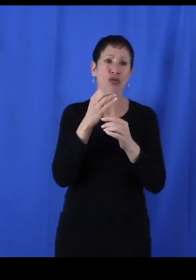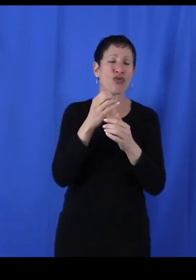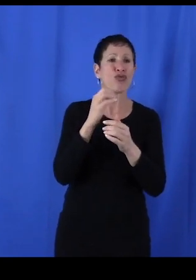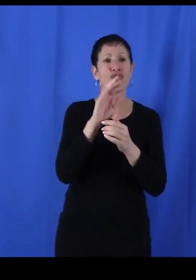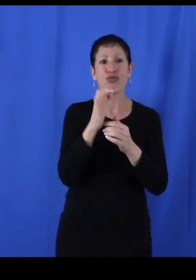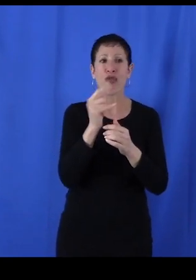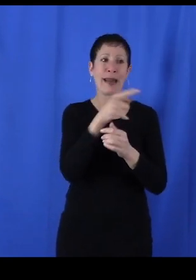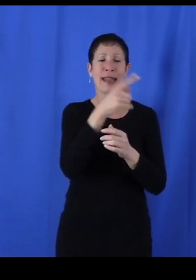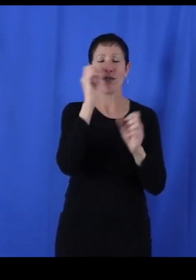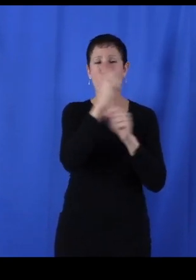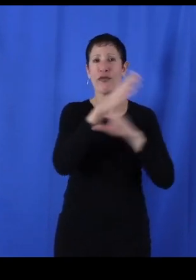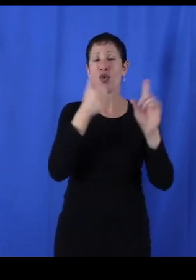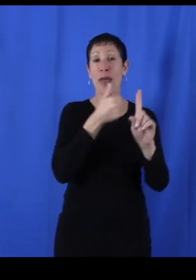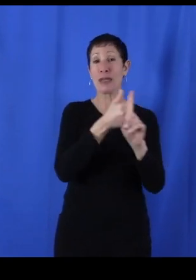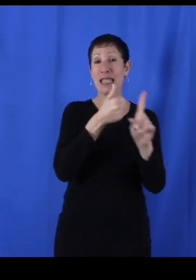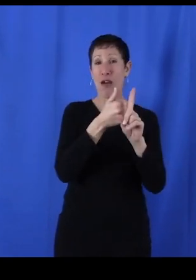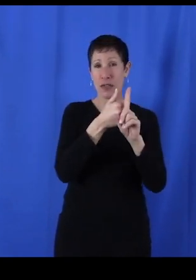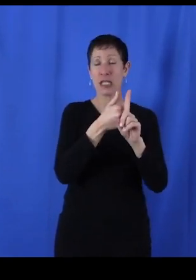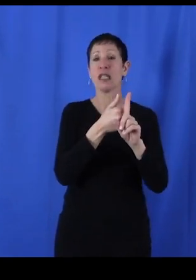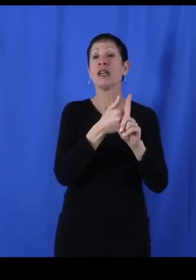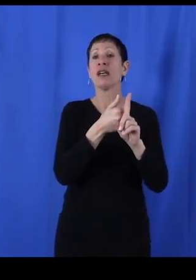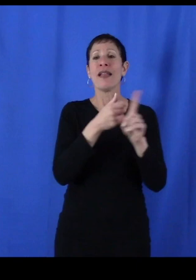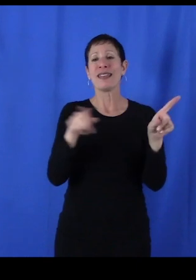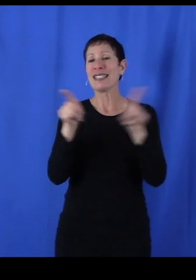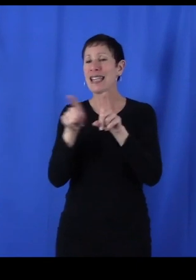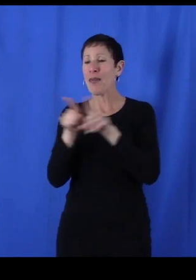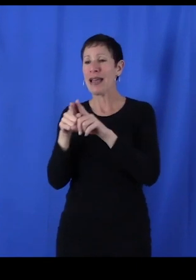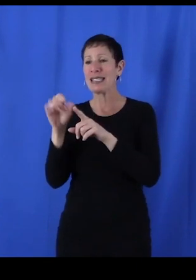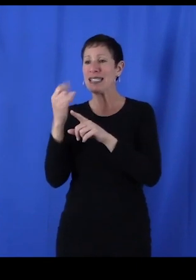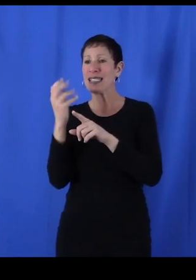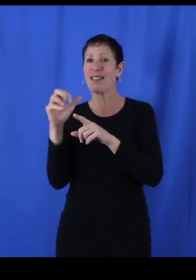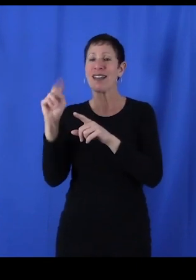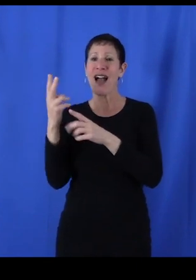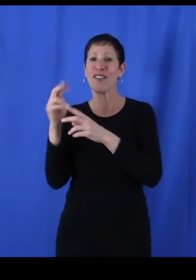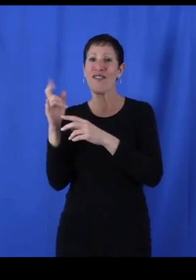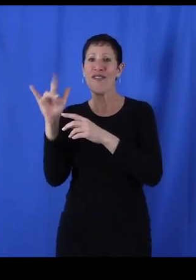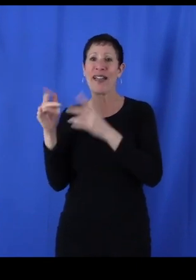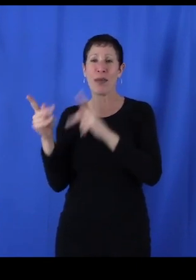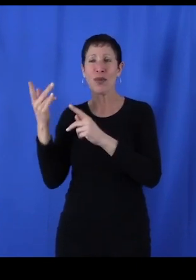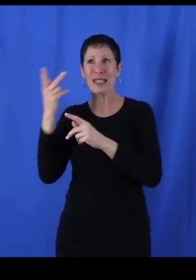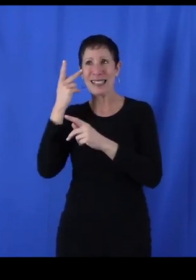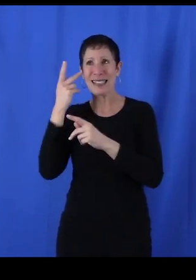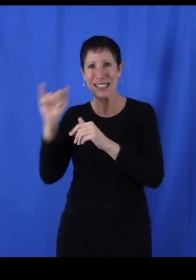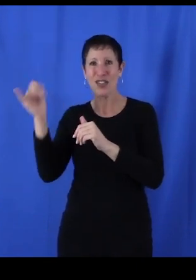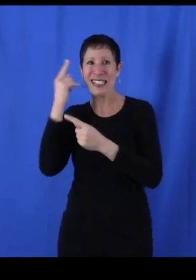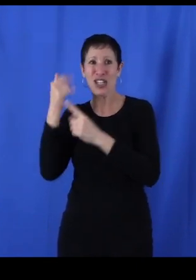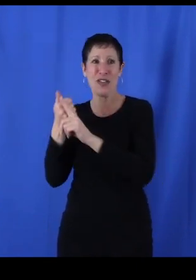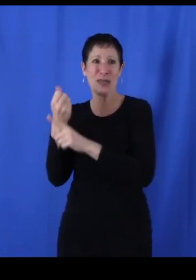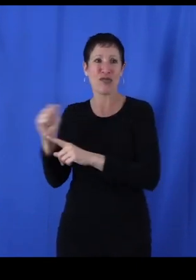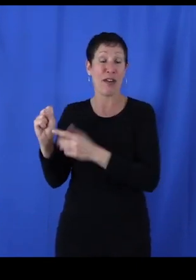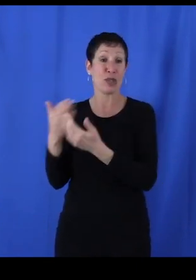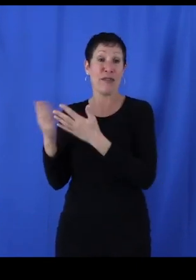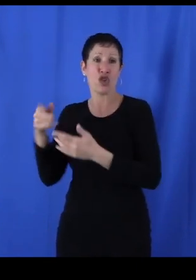same way that the Silicon Valley people still view themselves as rebels even though they've won, right? Mm-hmm. Is to create a